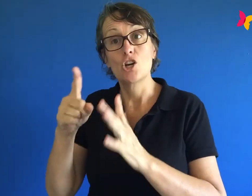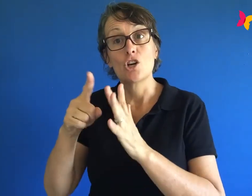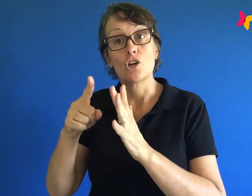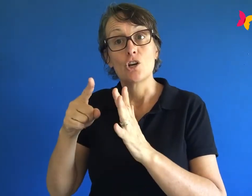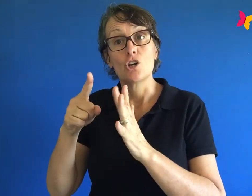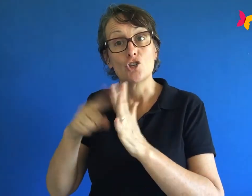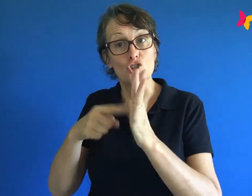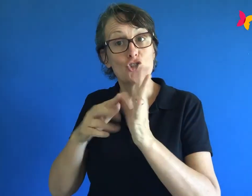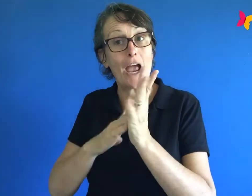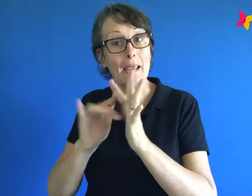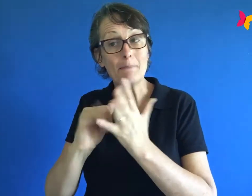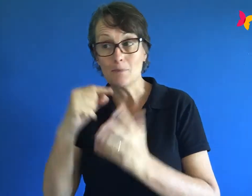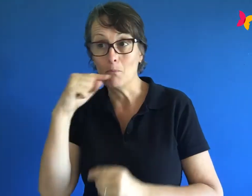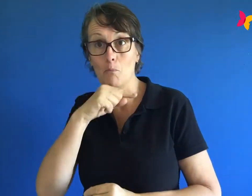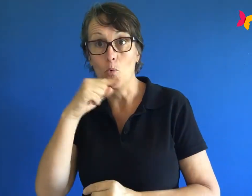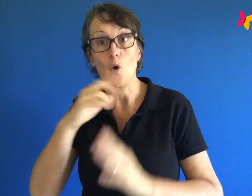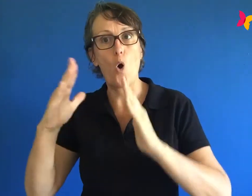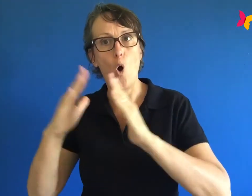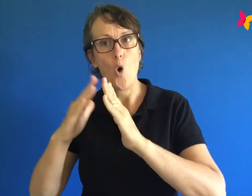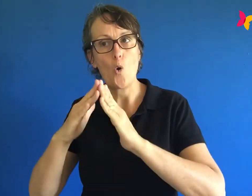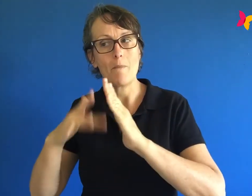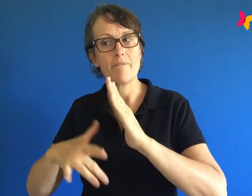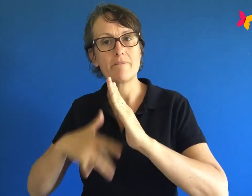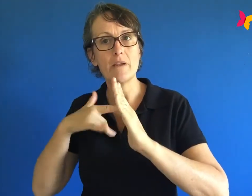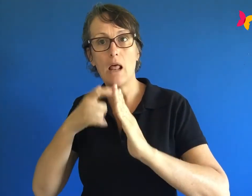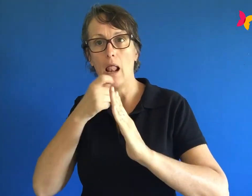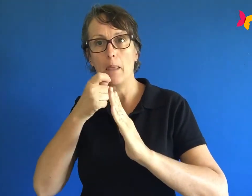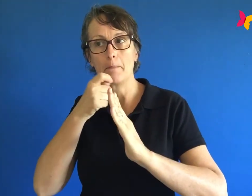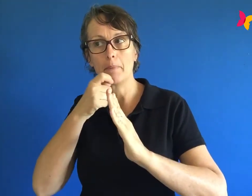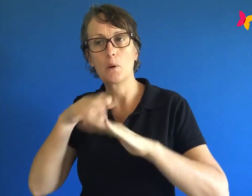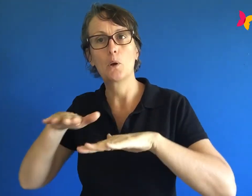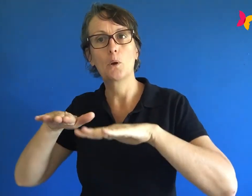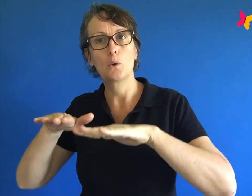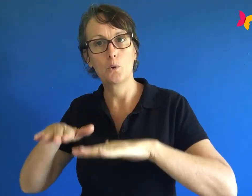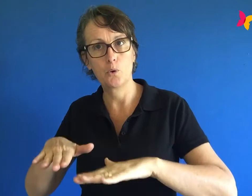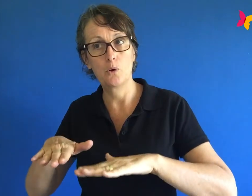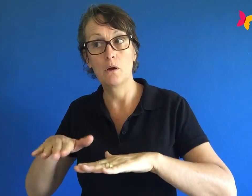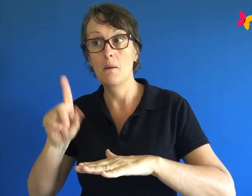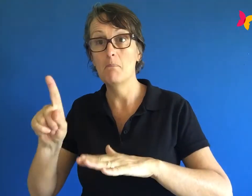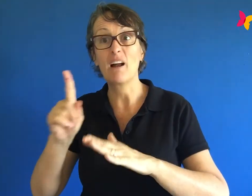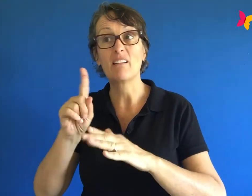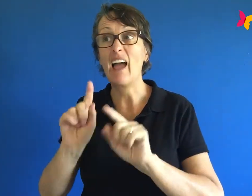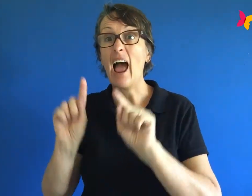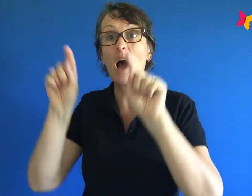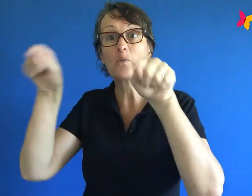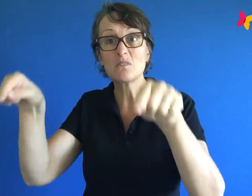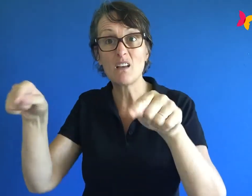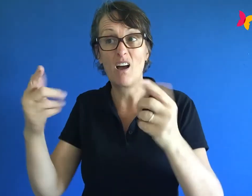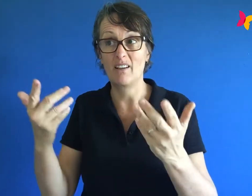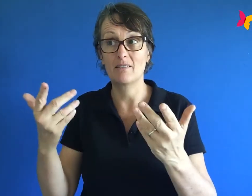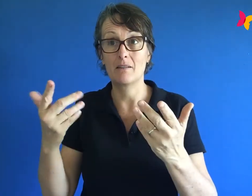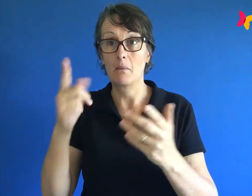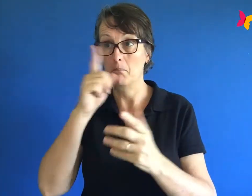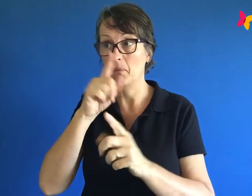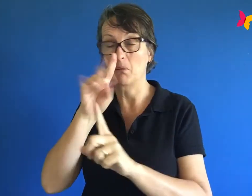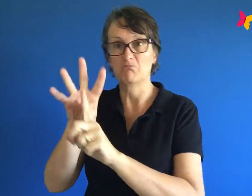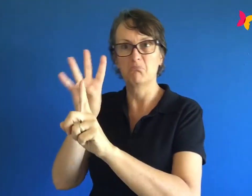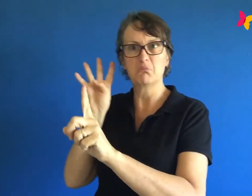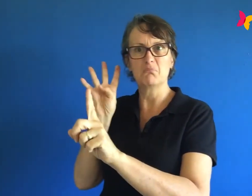others meant that people started distancing themselves from him. Actually, not just him, the entire family. I think people were as confused